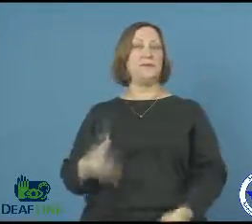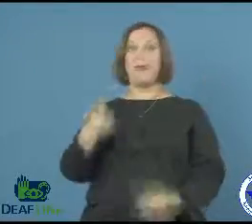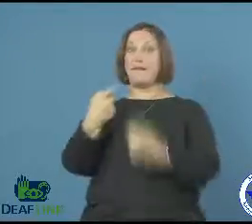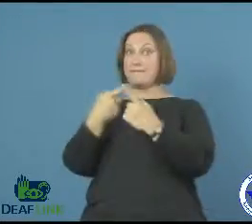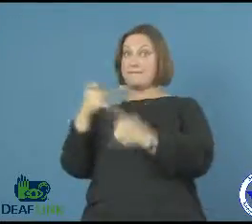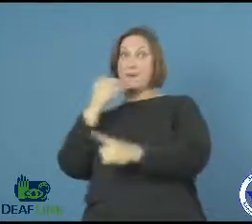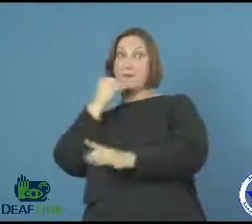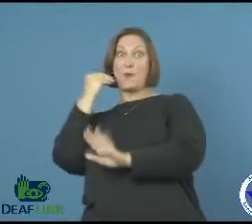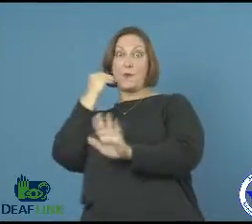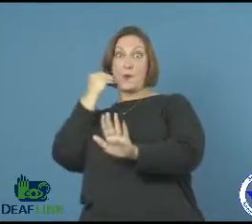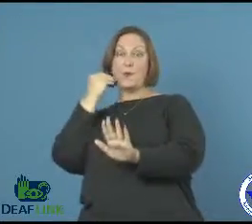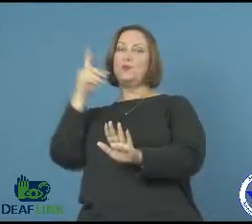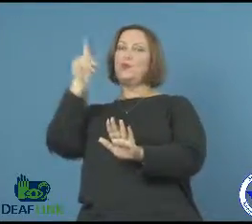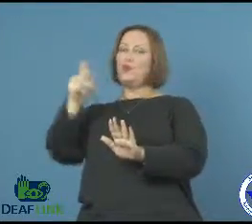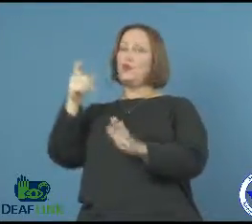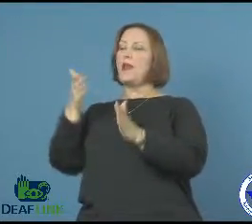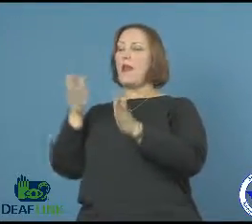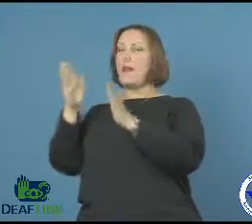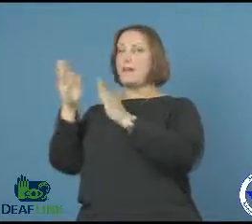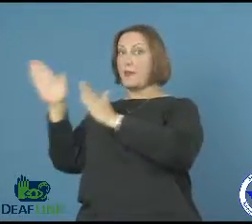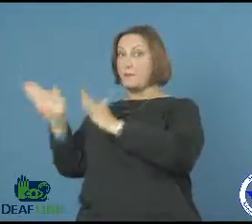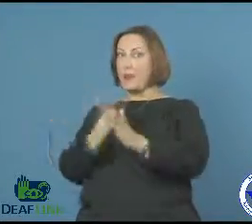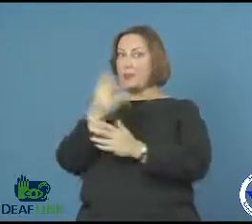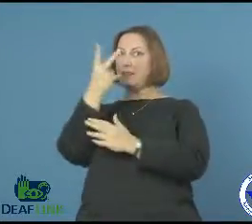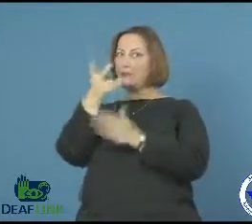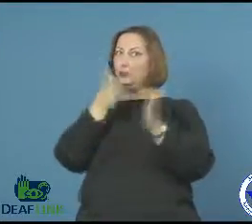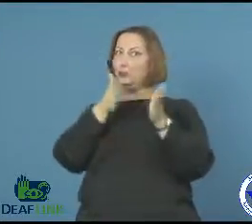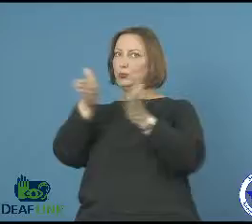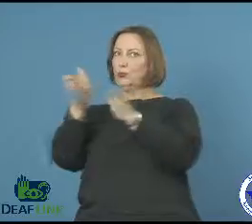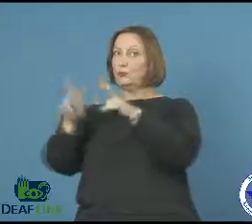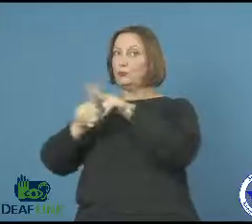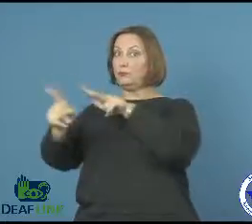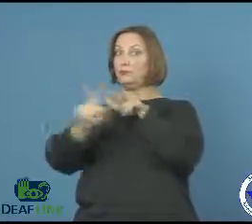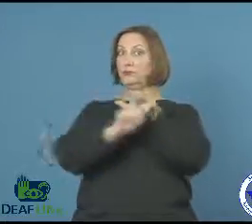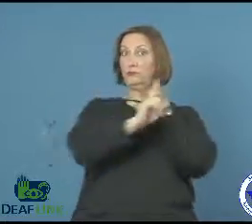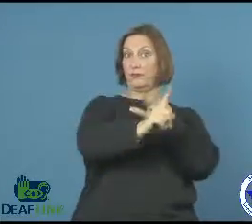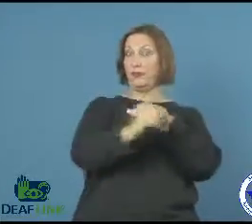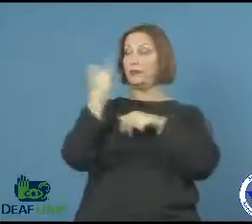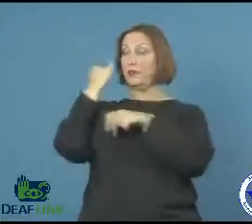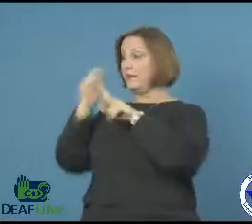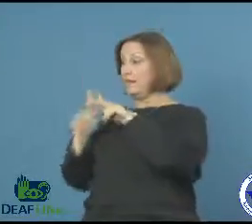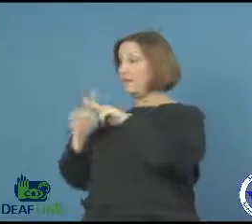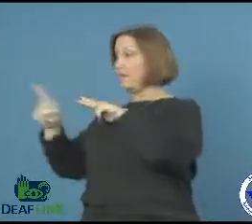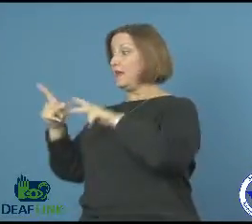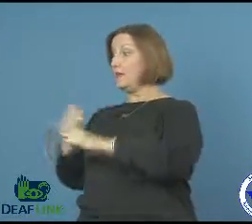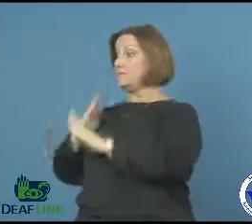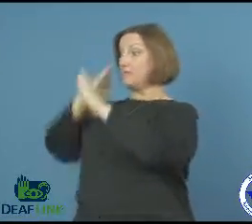have at least 2 ways to get out of your home in an emergency.